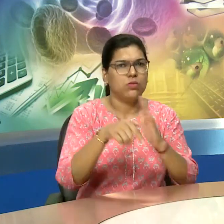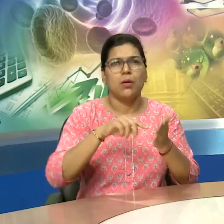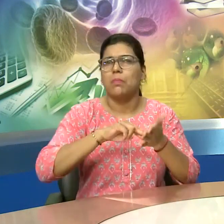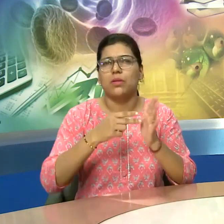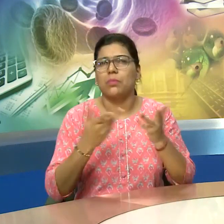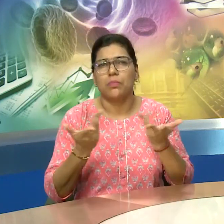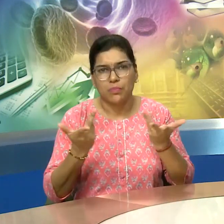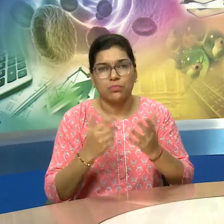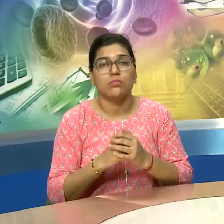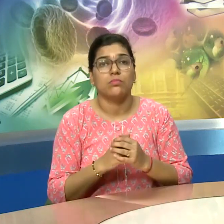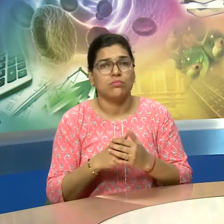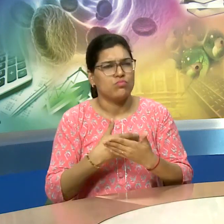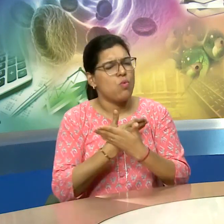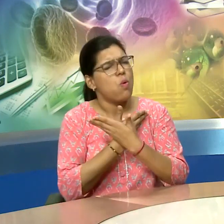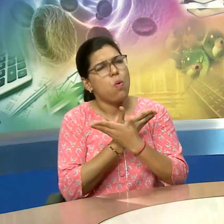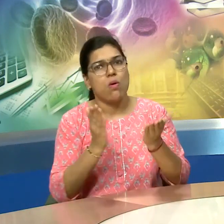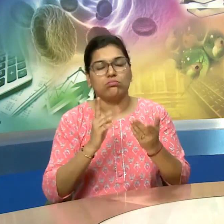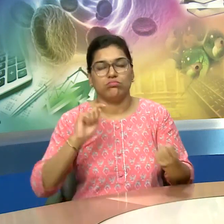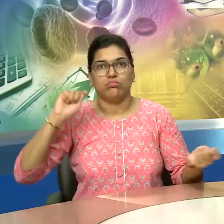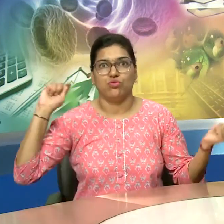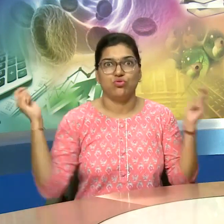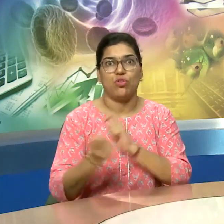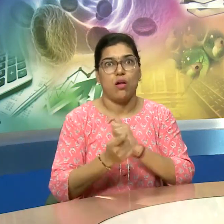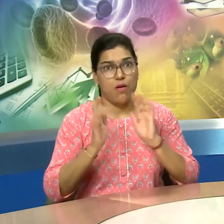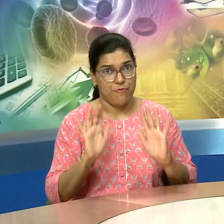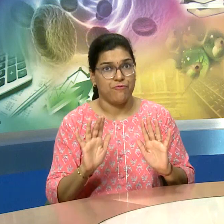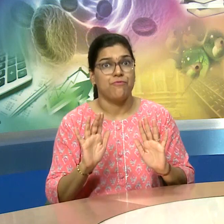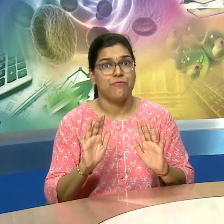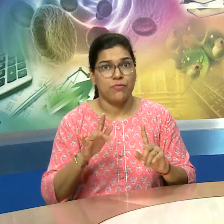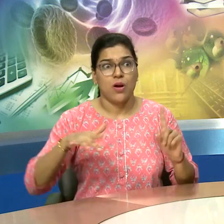Let us now understand the meaning of environmental degradation.